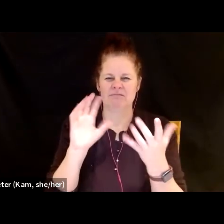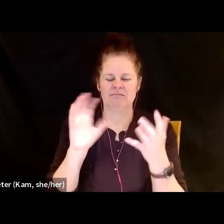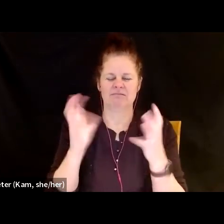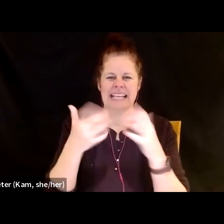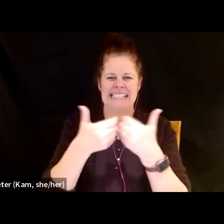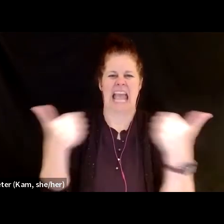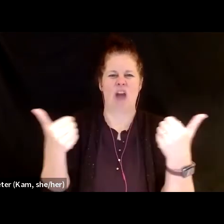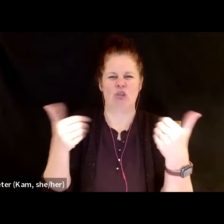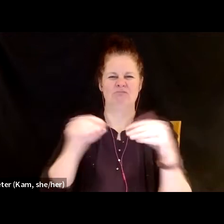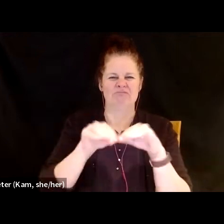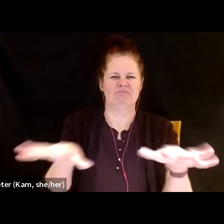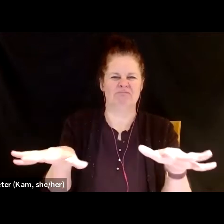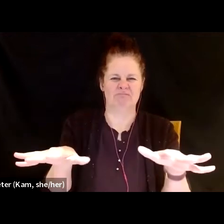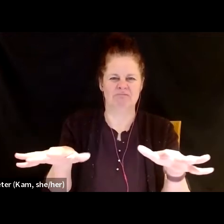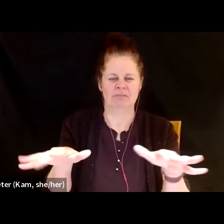Central. And